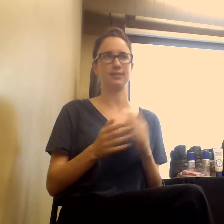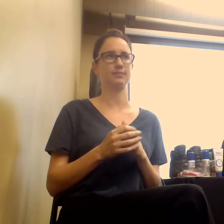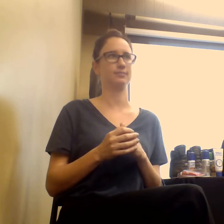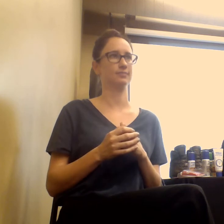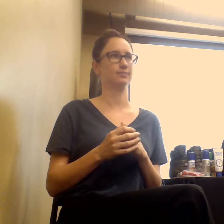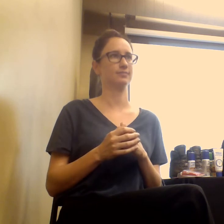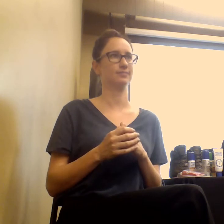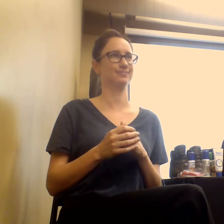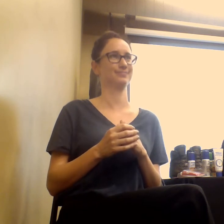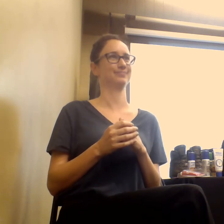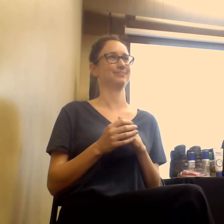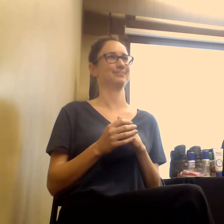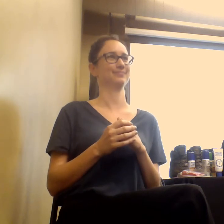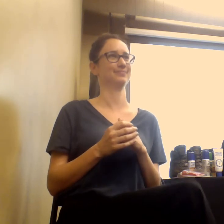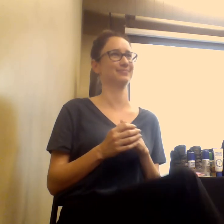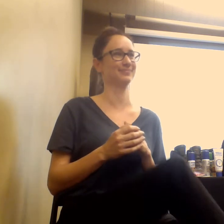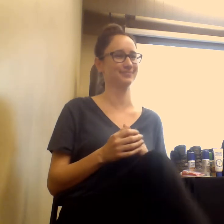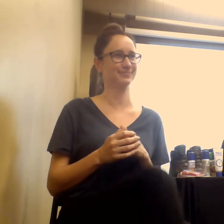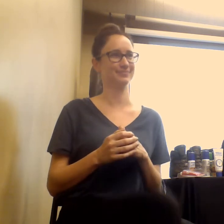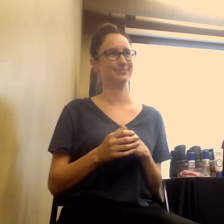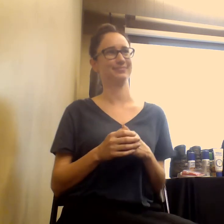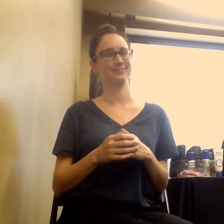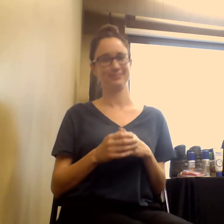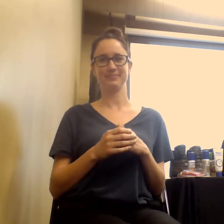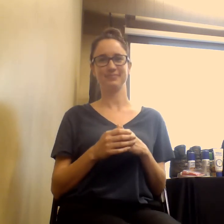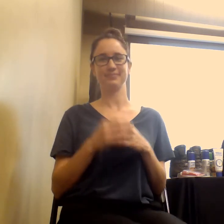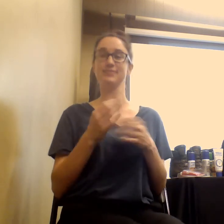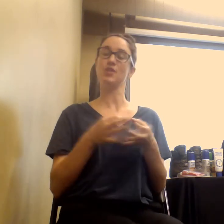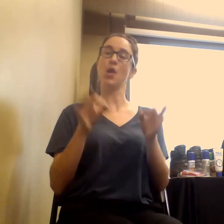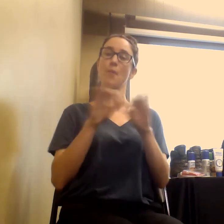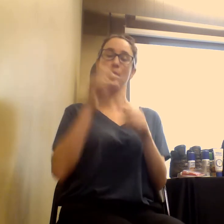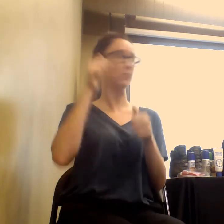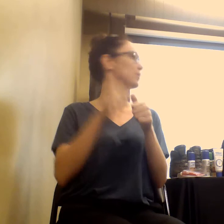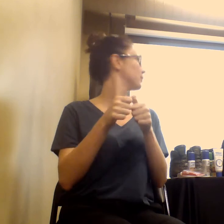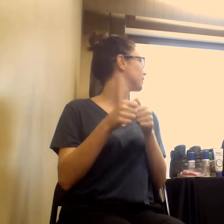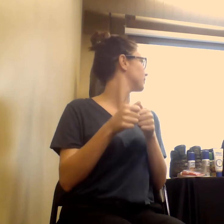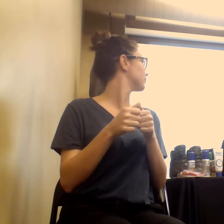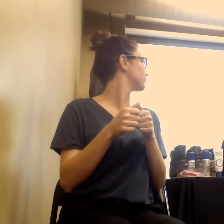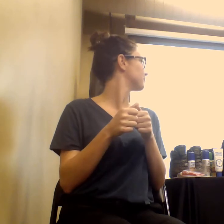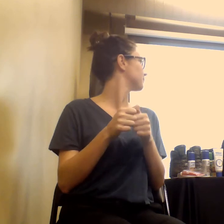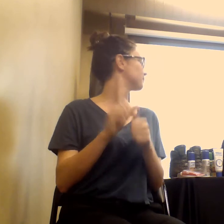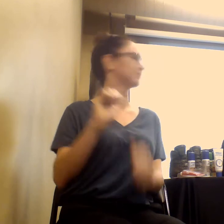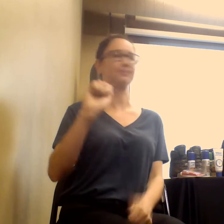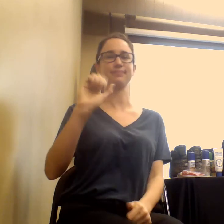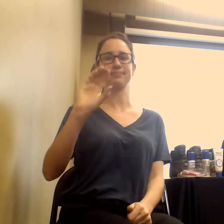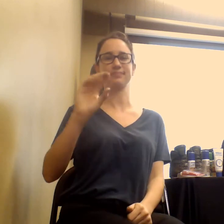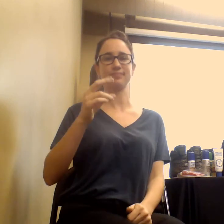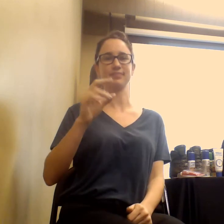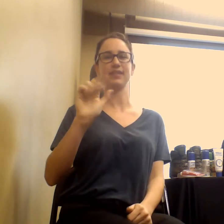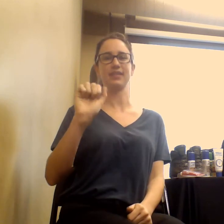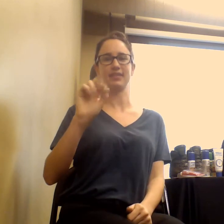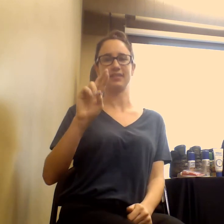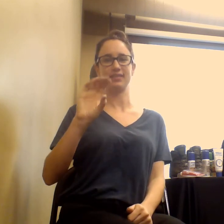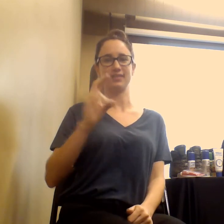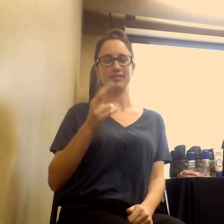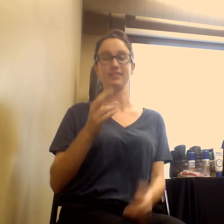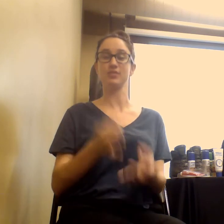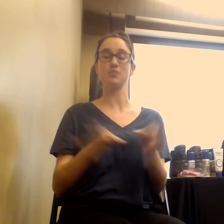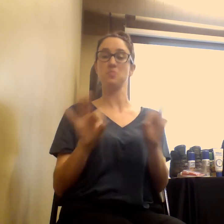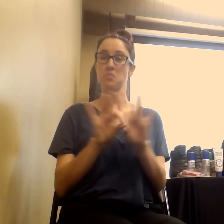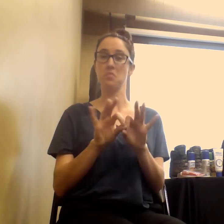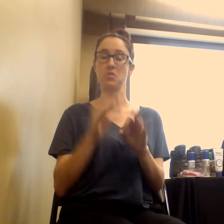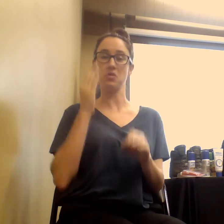most important thing for you to remember is actually, arch is important. Now, most of